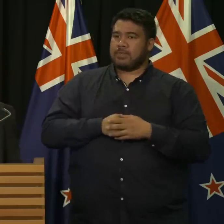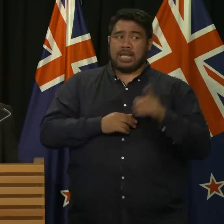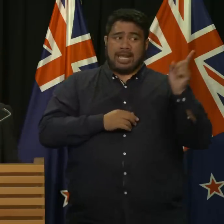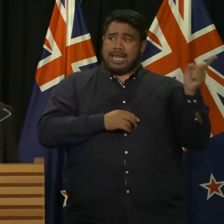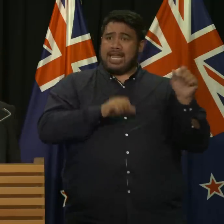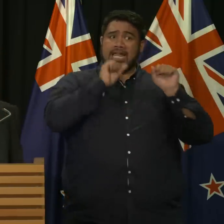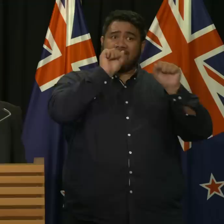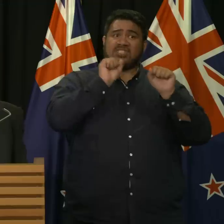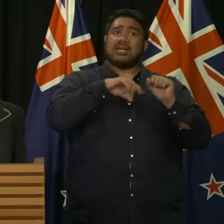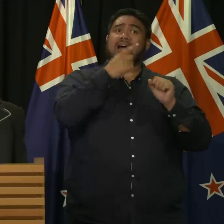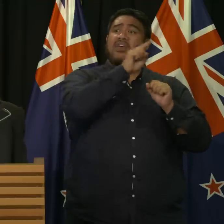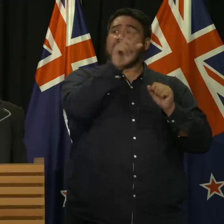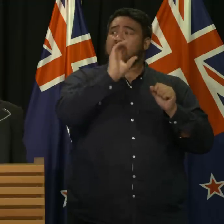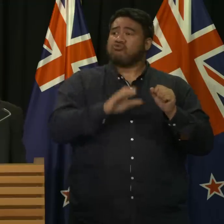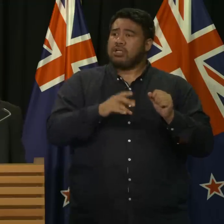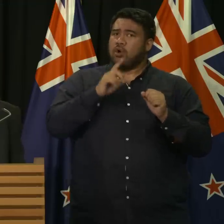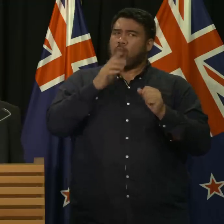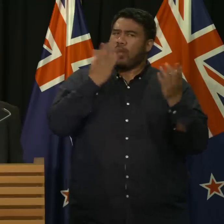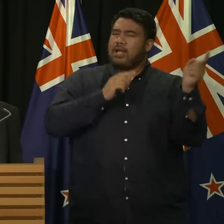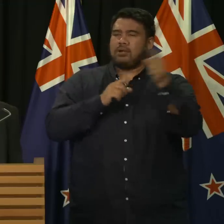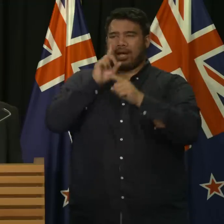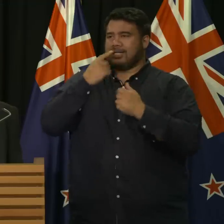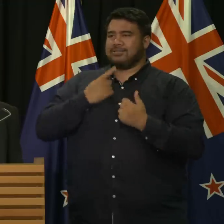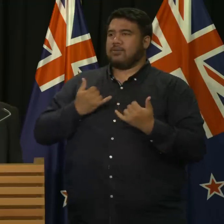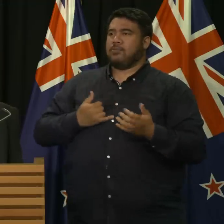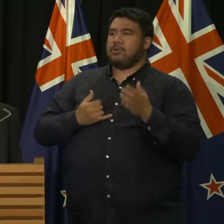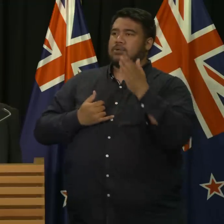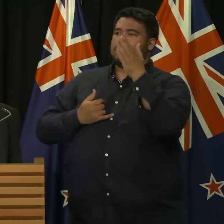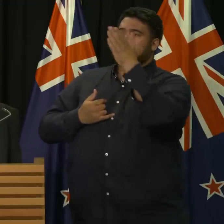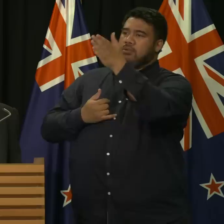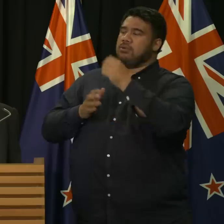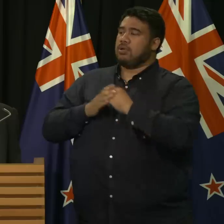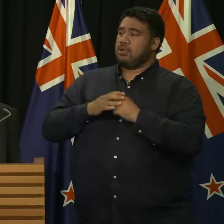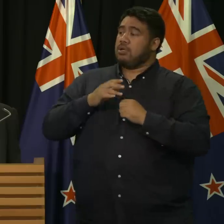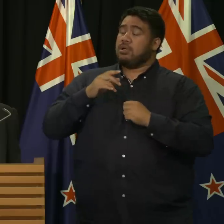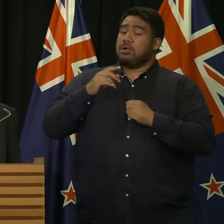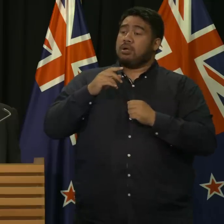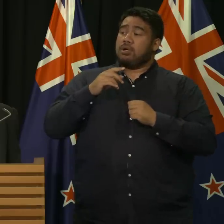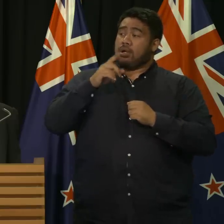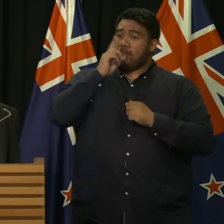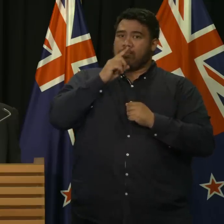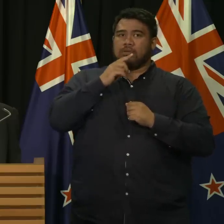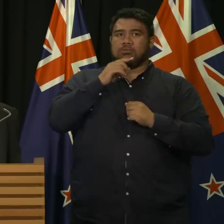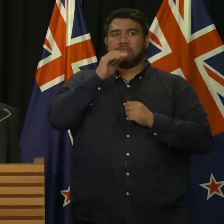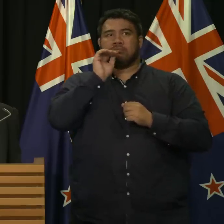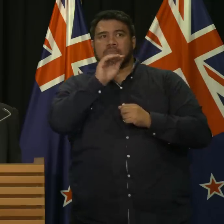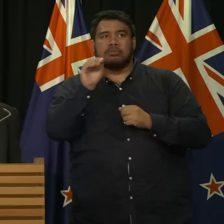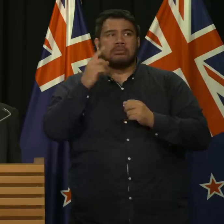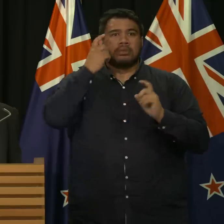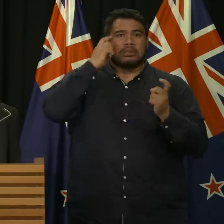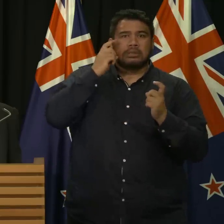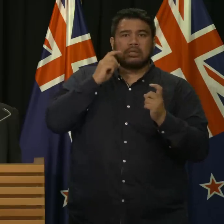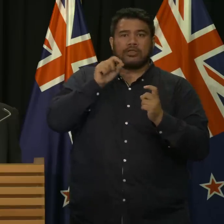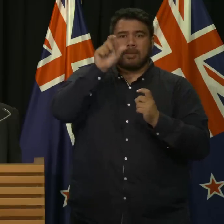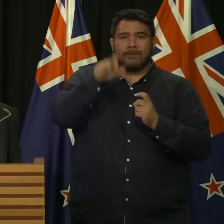visited? Not at this stage. Prime Minister, you say that inquiries are being made about whether this person could serve